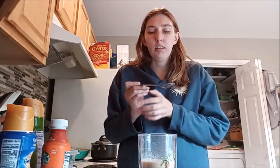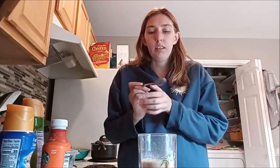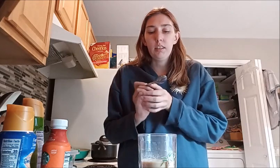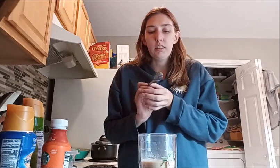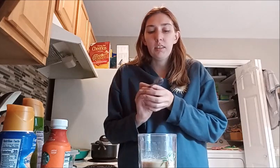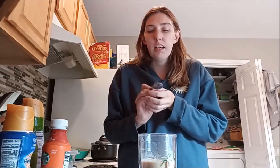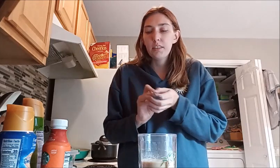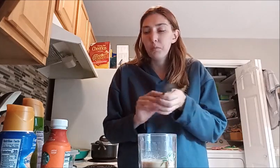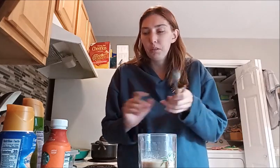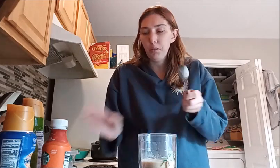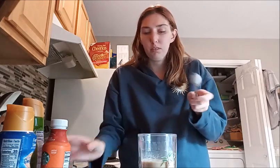I added a tad too much milk.